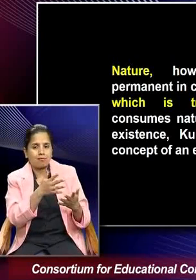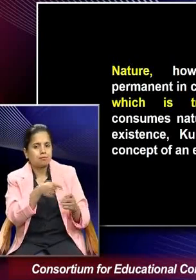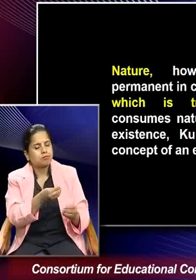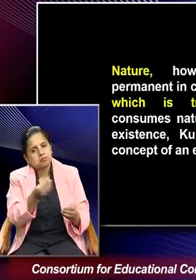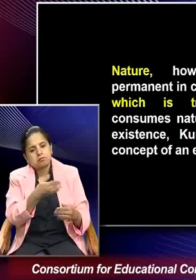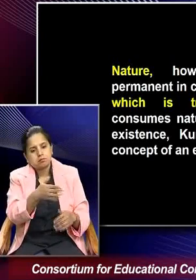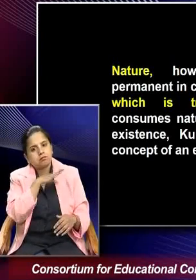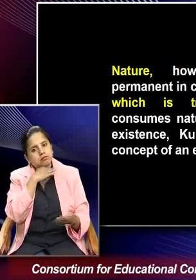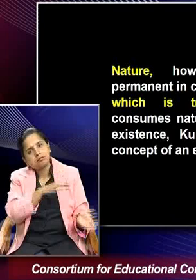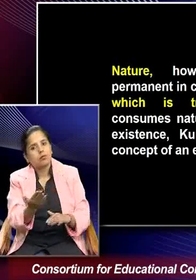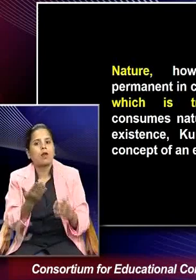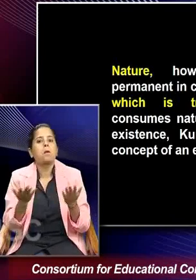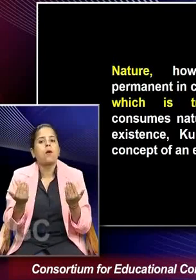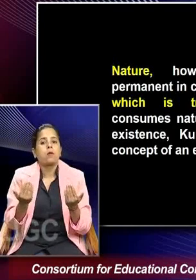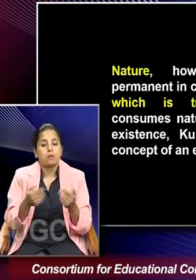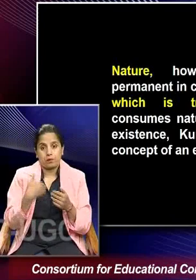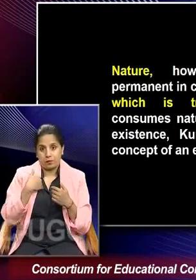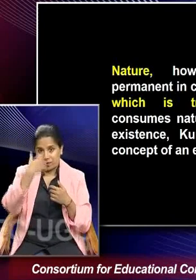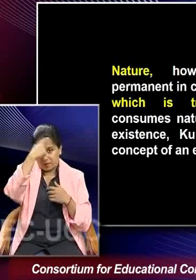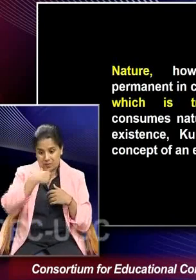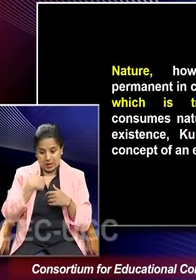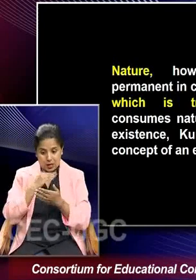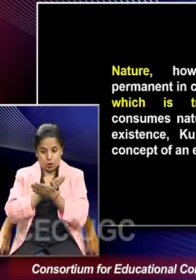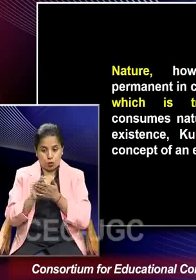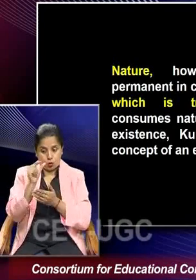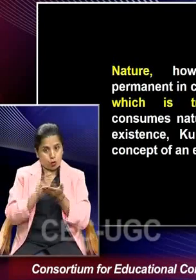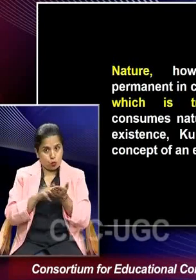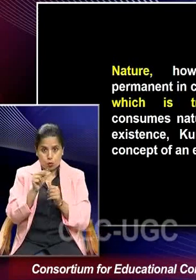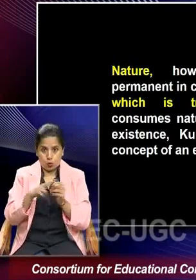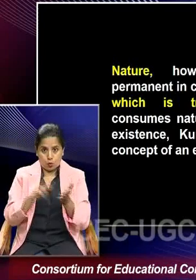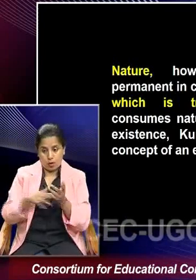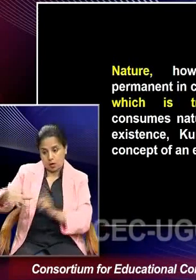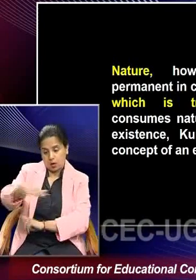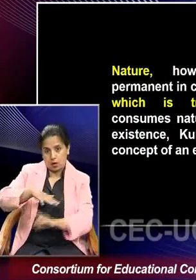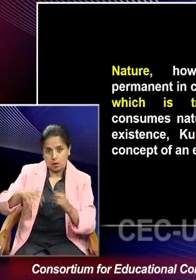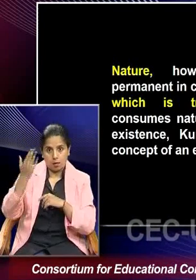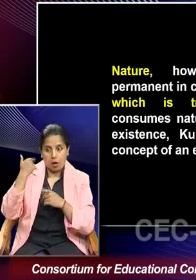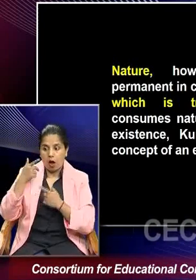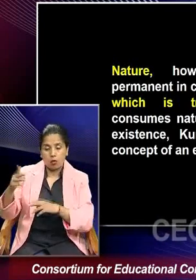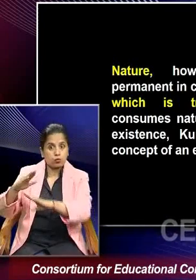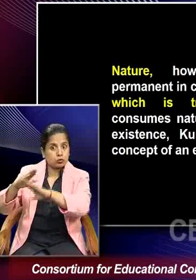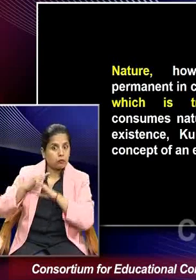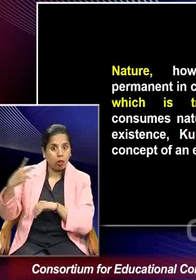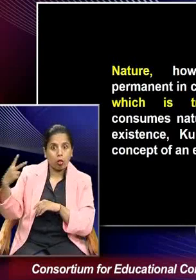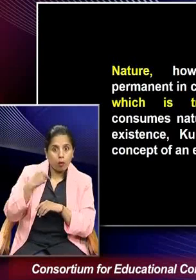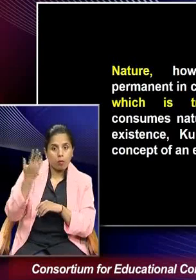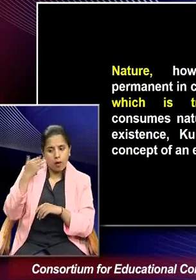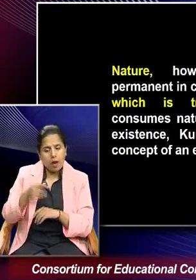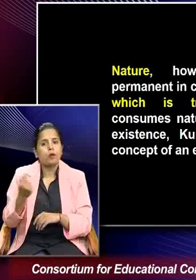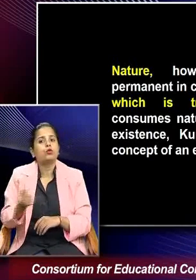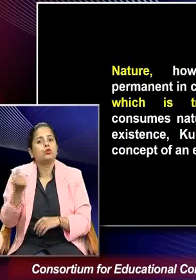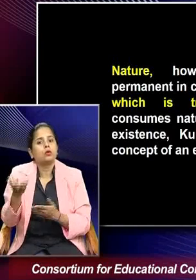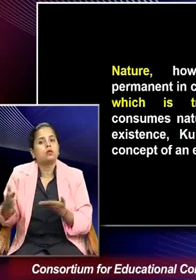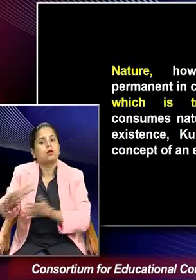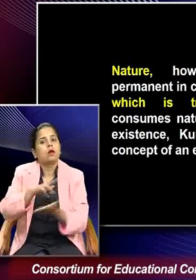Since man consumes nature when man is there on the earth, he consumes nature, lifetime